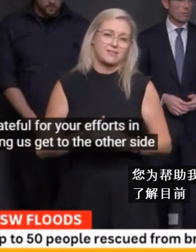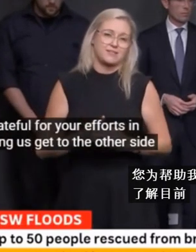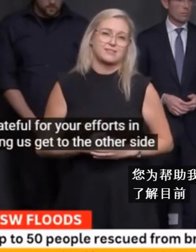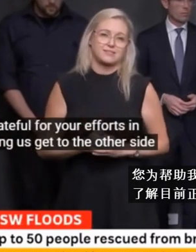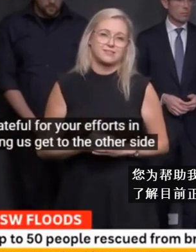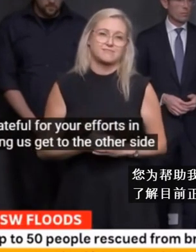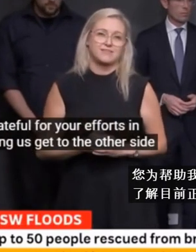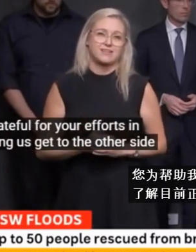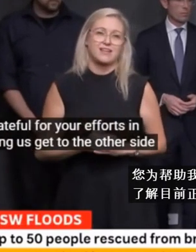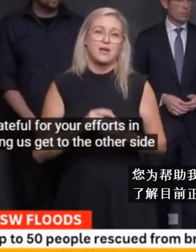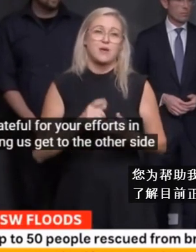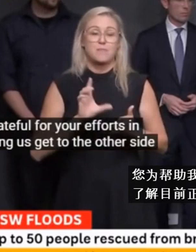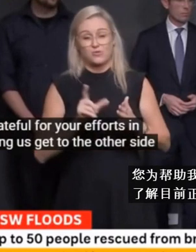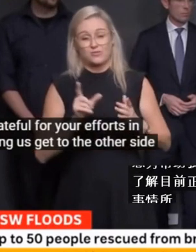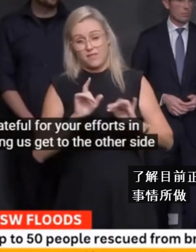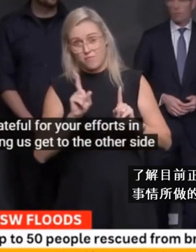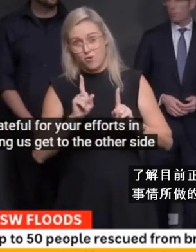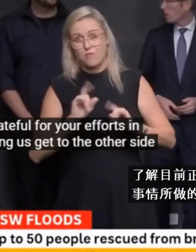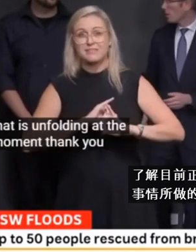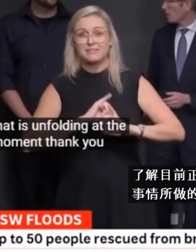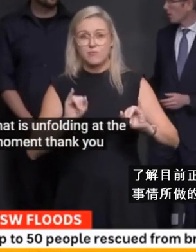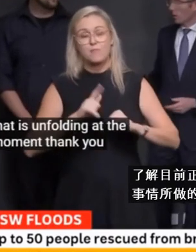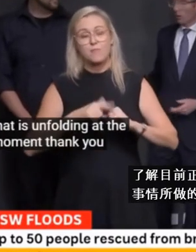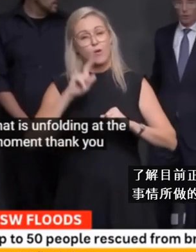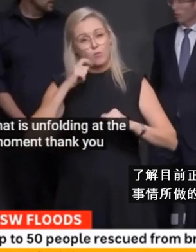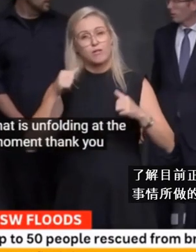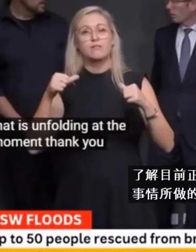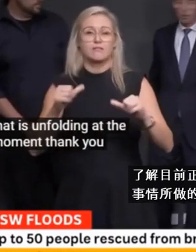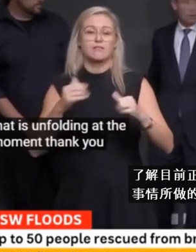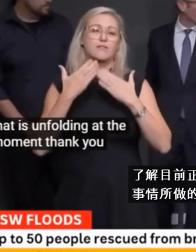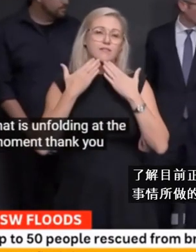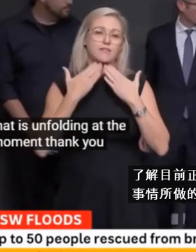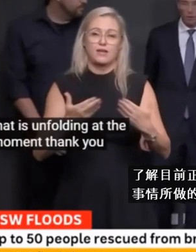other side of what is unfolding at the moment. Thank you.